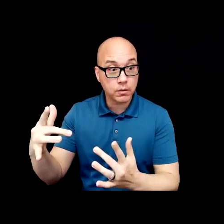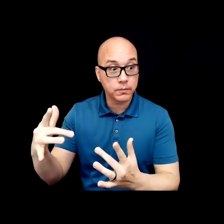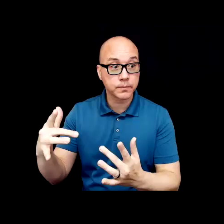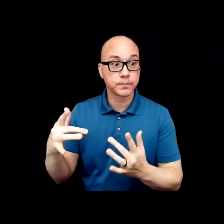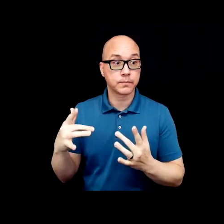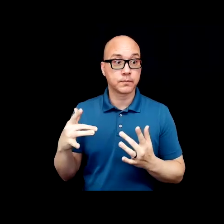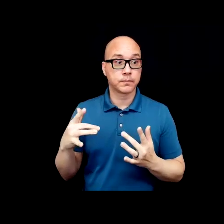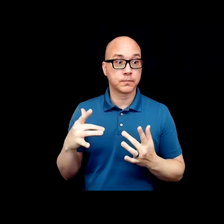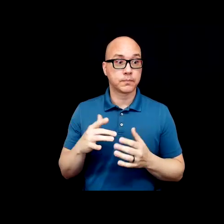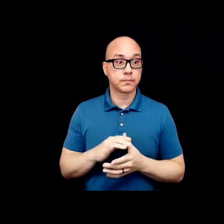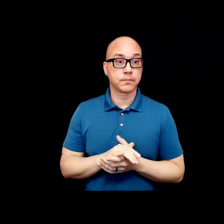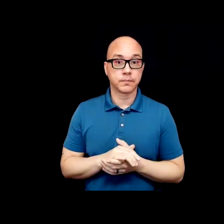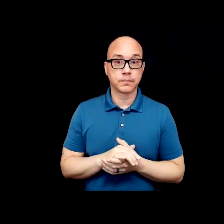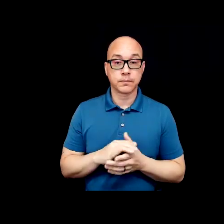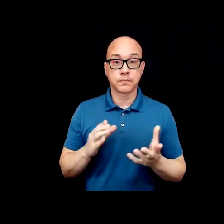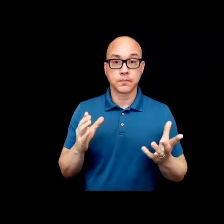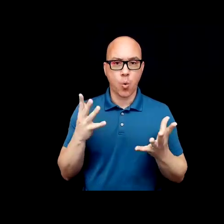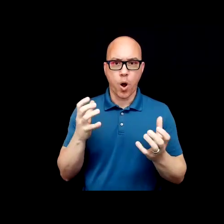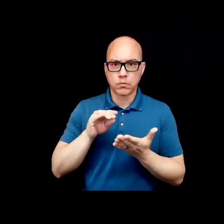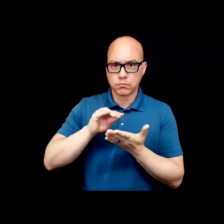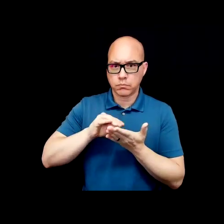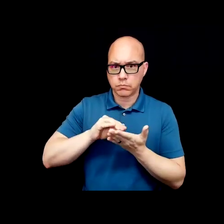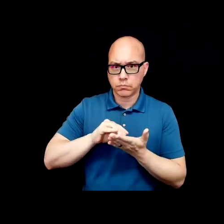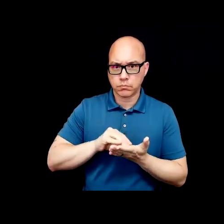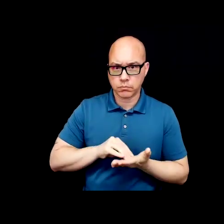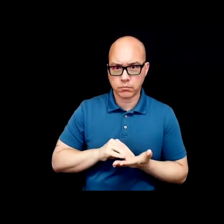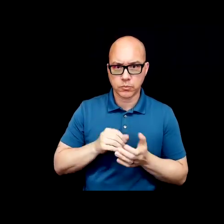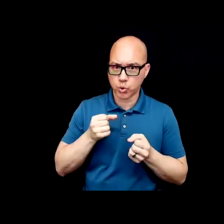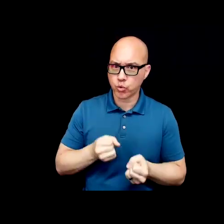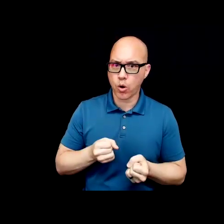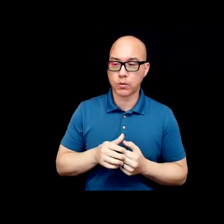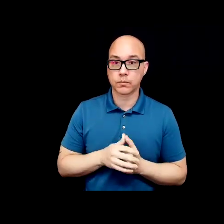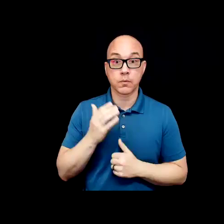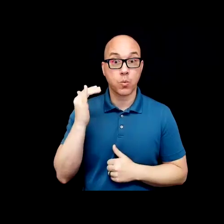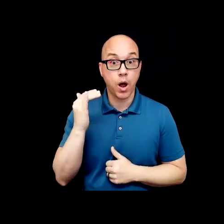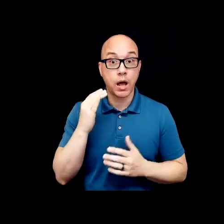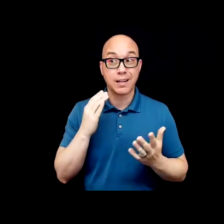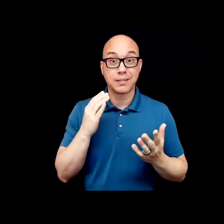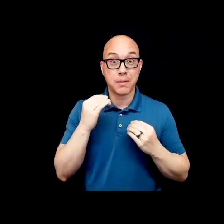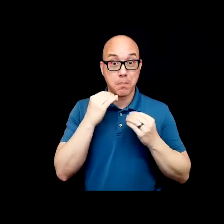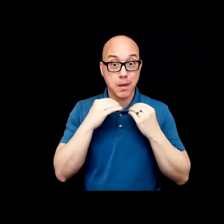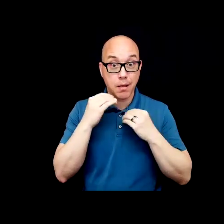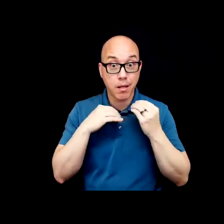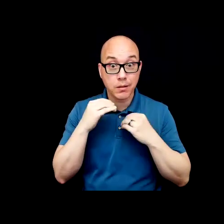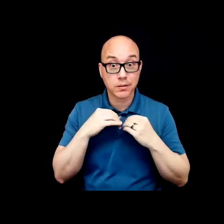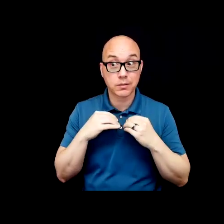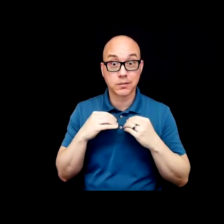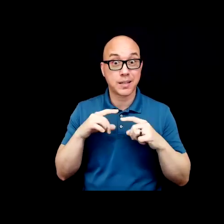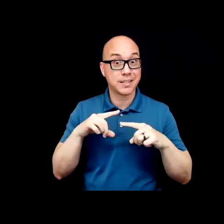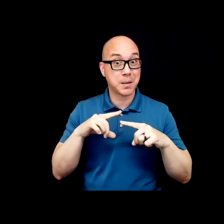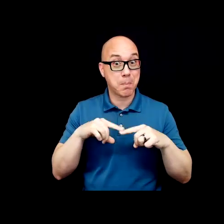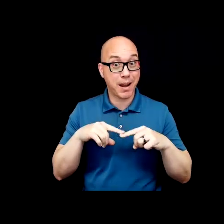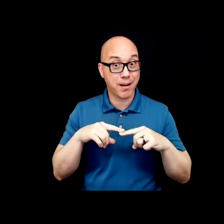your record keeping to be top tier, okay? Because meals have had varying points